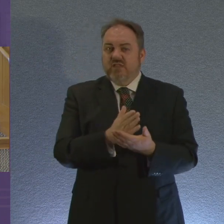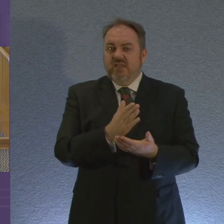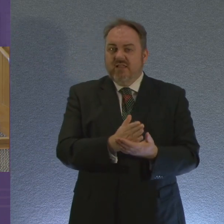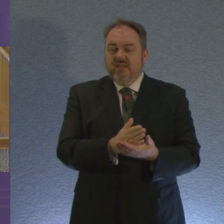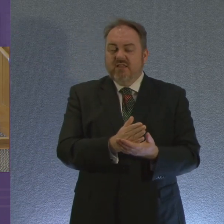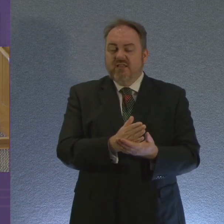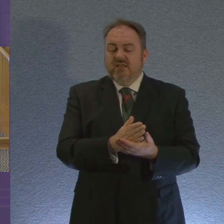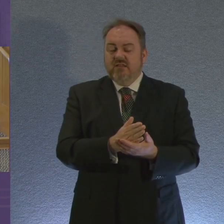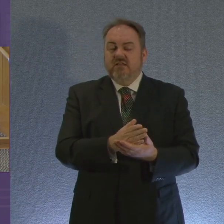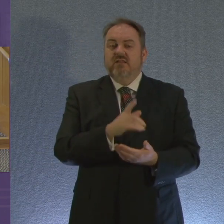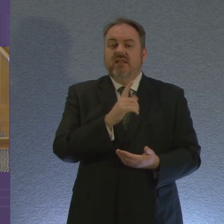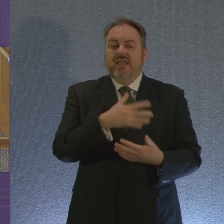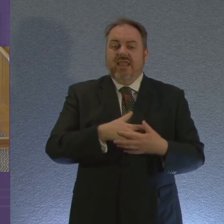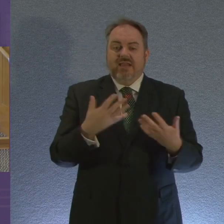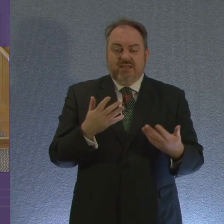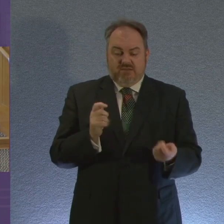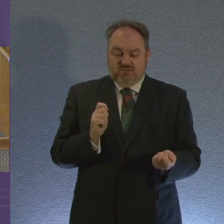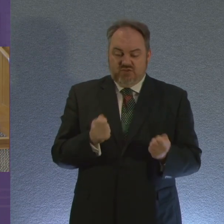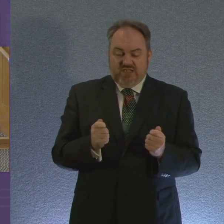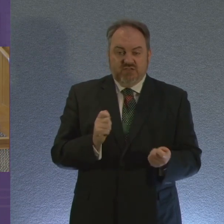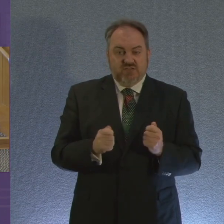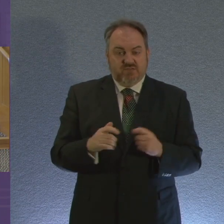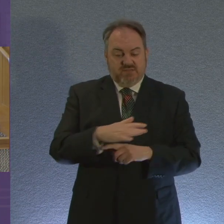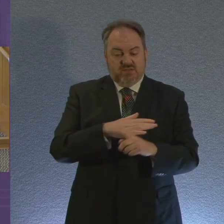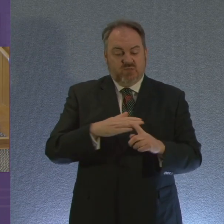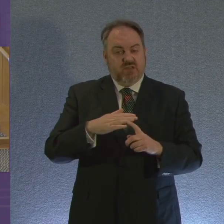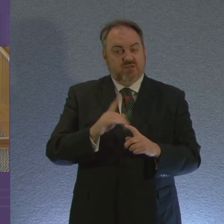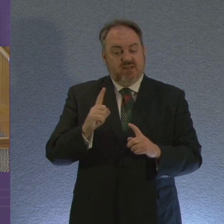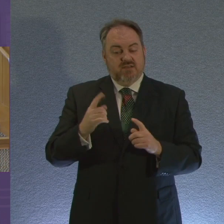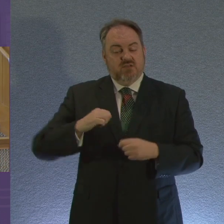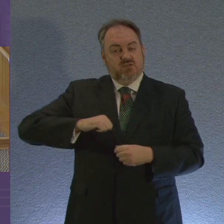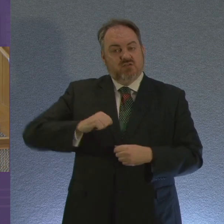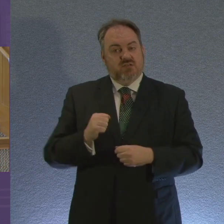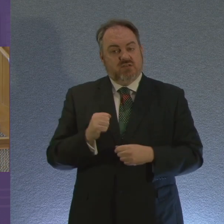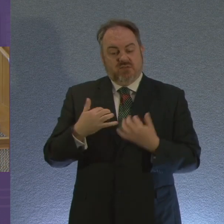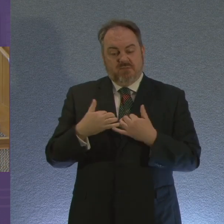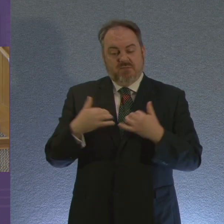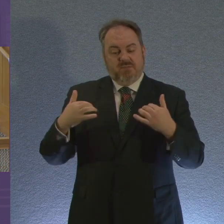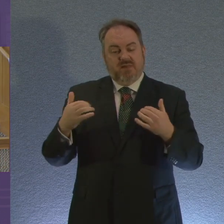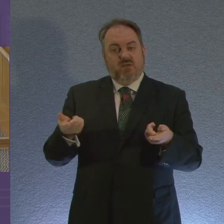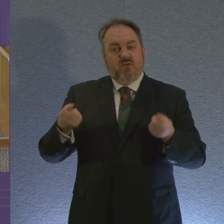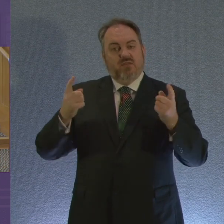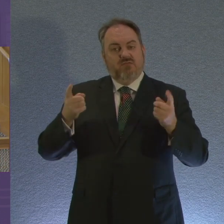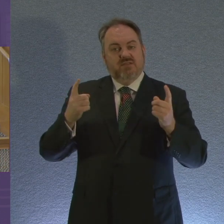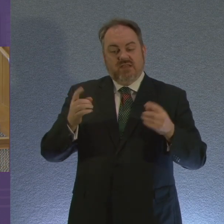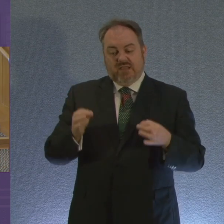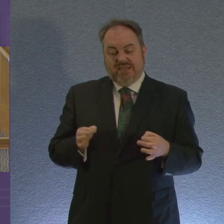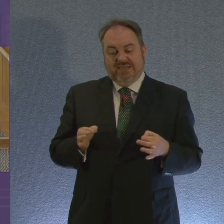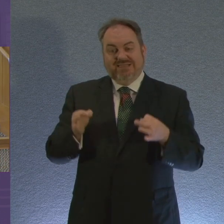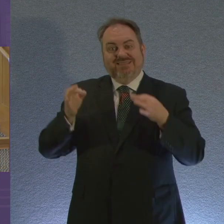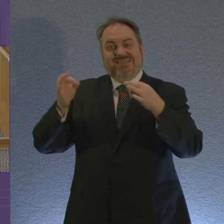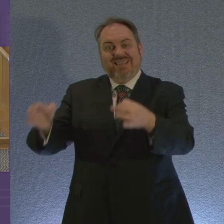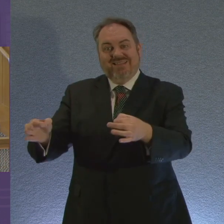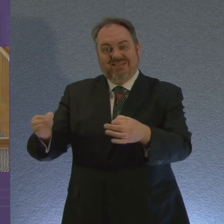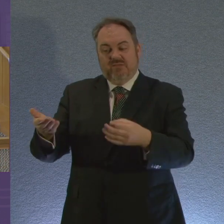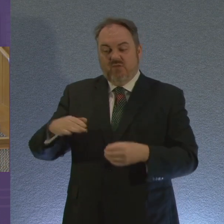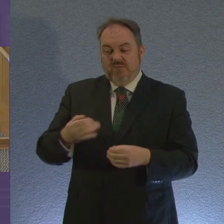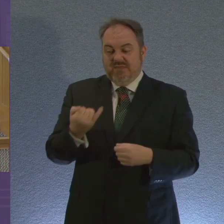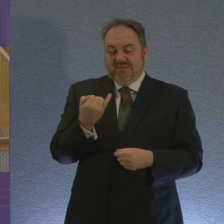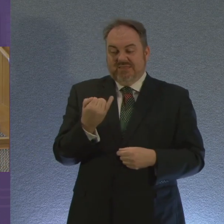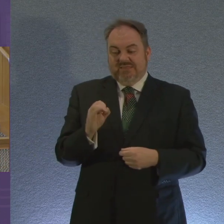by direction, specify further circumstances in which a Scottish public authority may extend a relevant period beyond 60 days. So there's still a